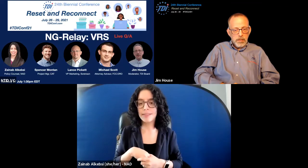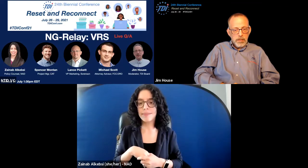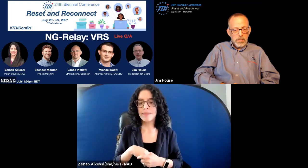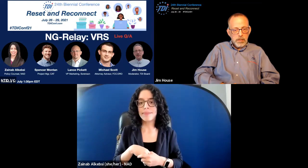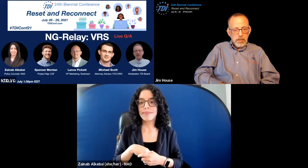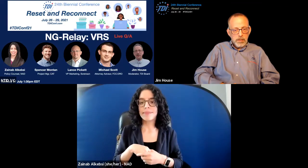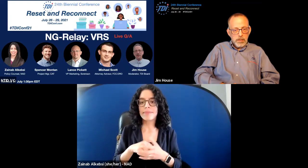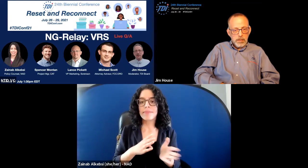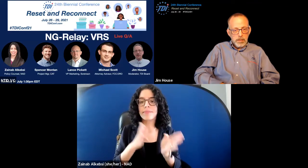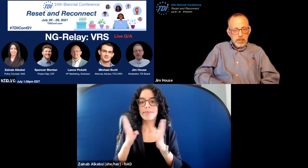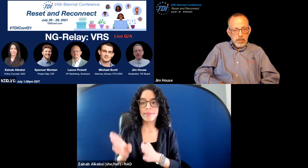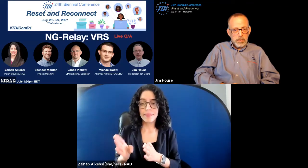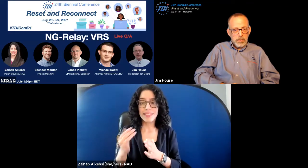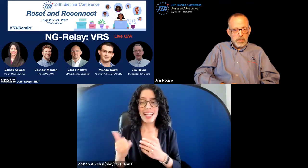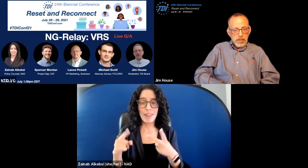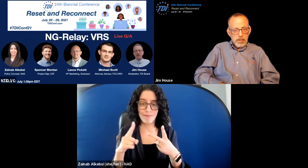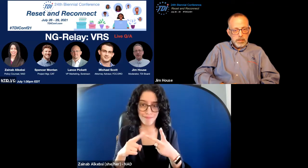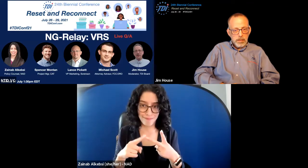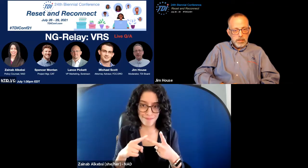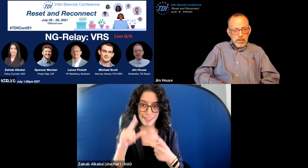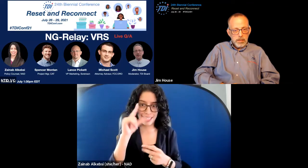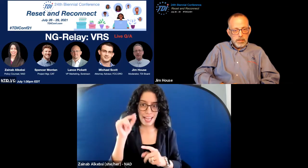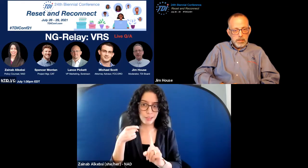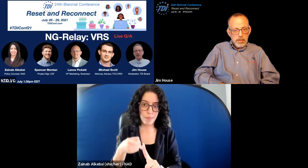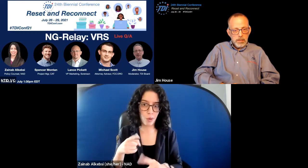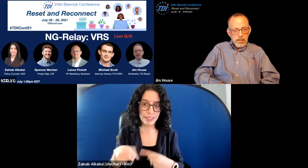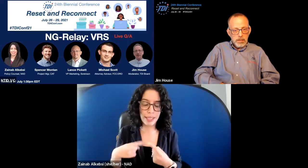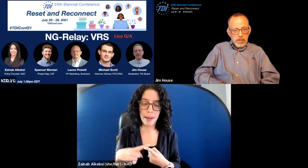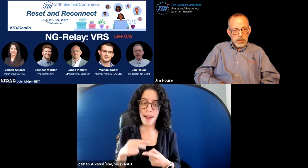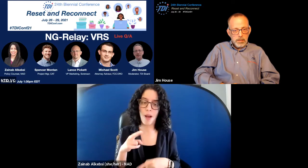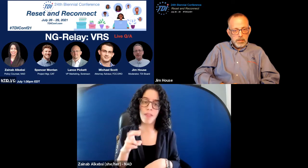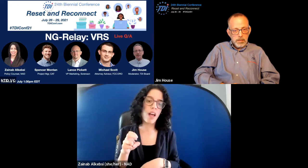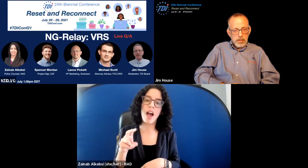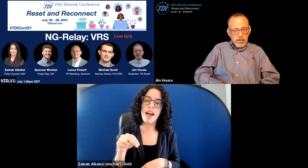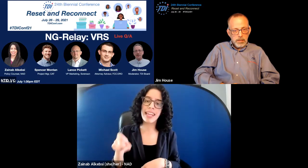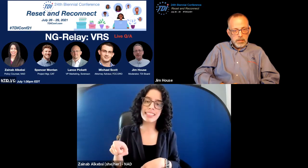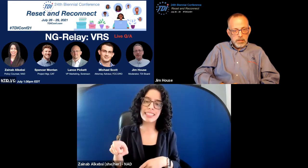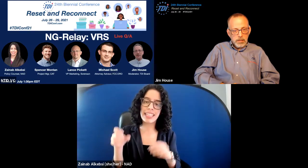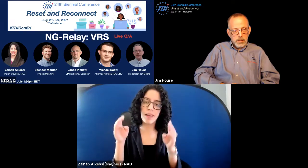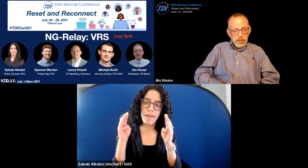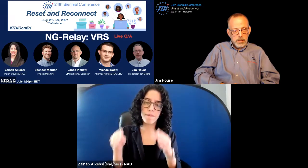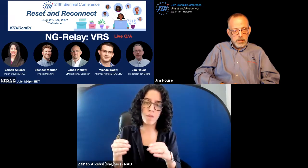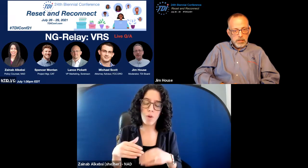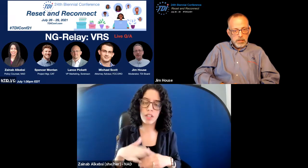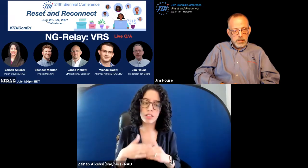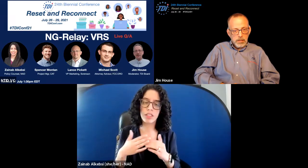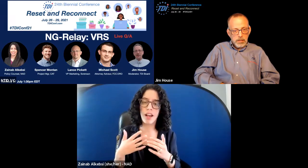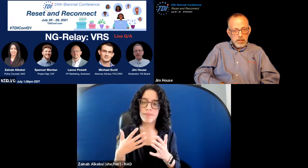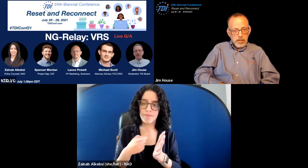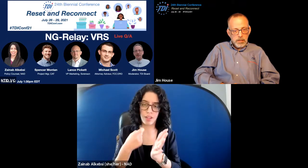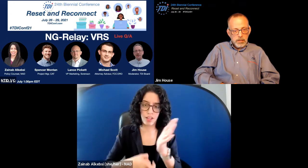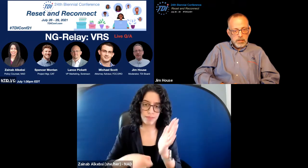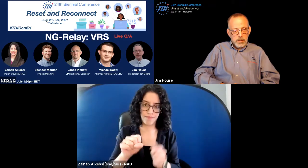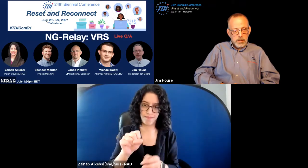system during that. So I really want to acknowledge and commend them for that. And then now Lance's point about the